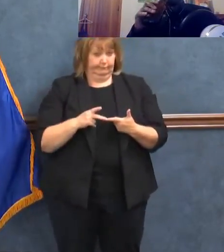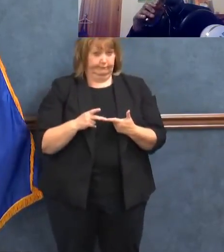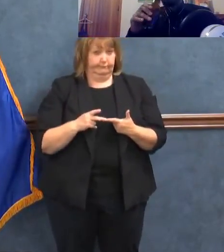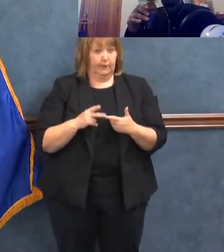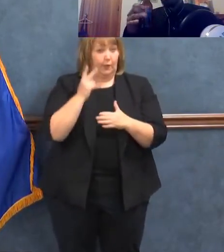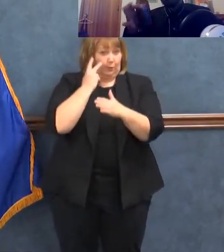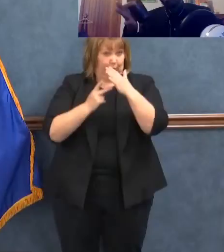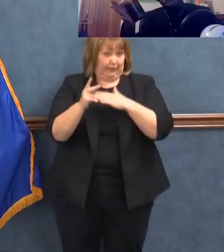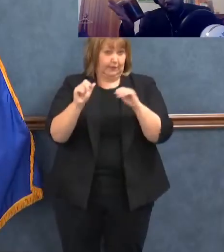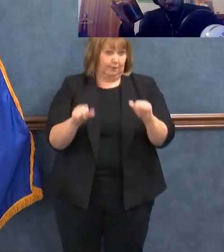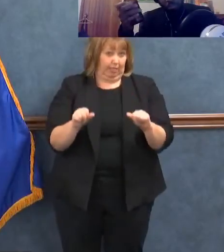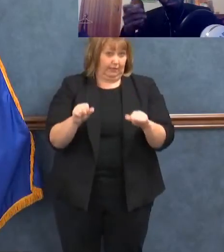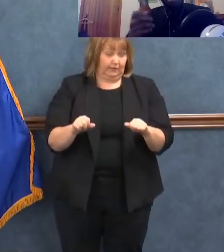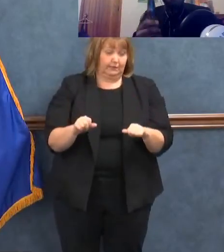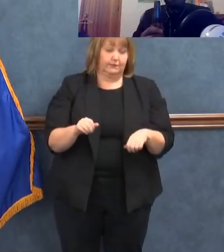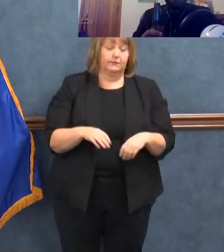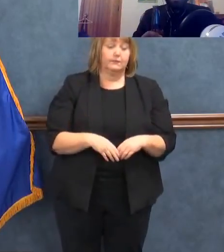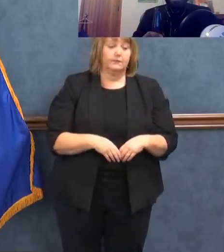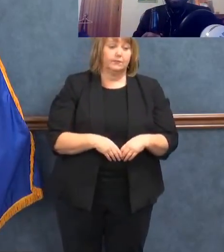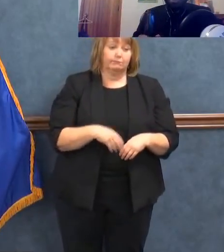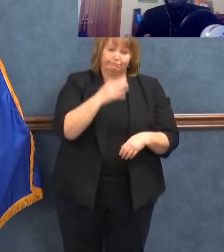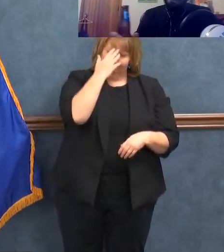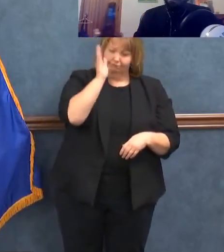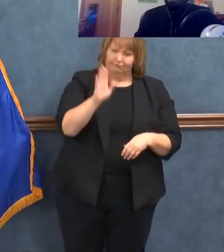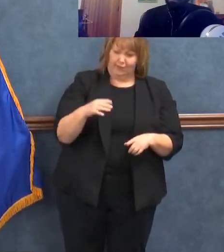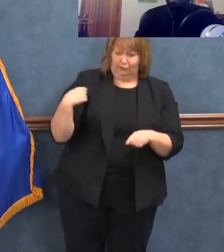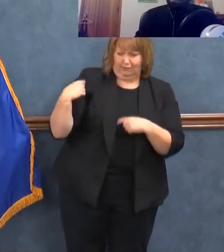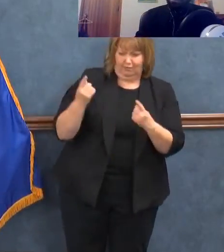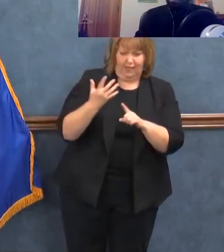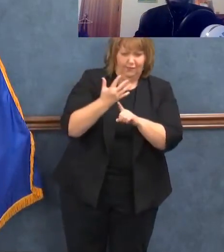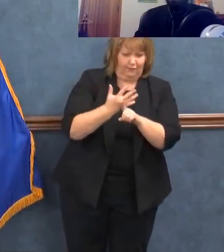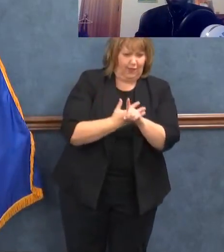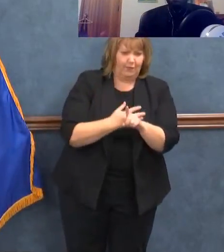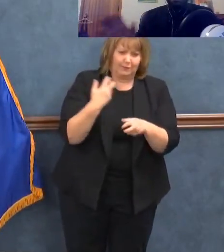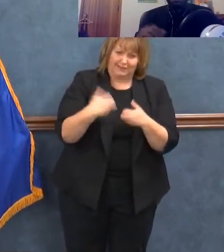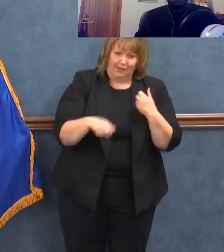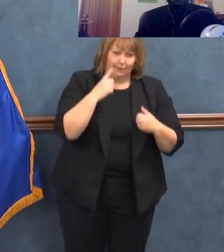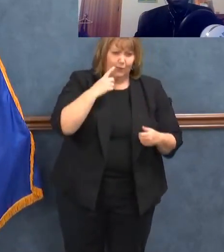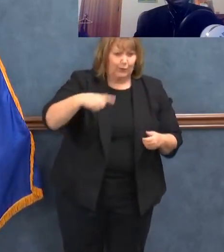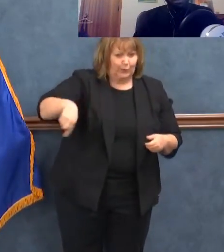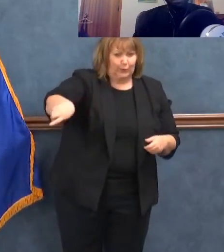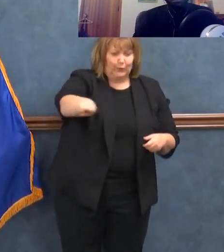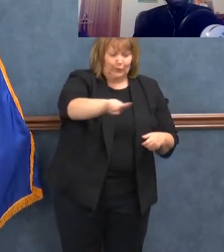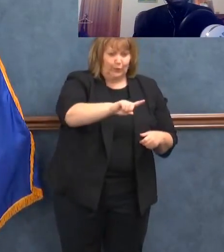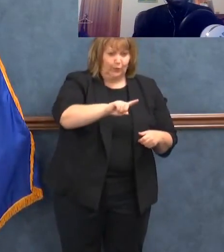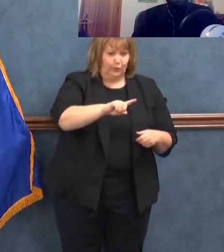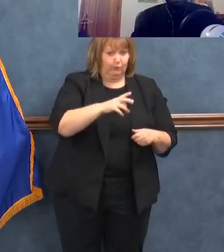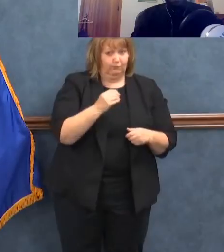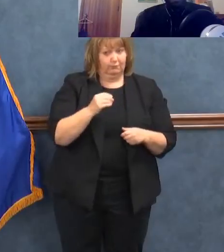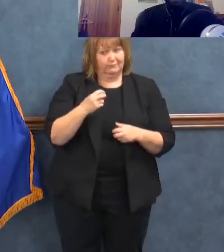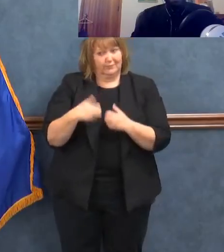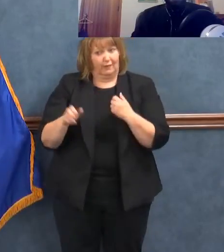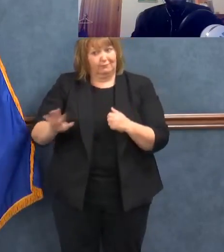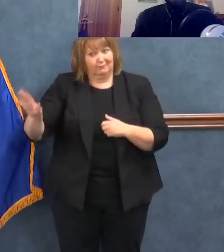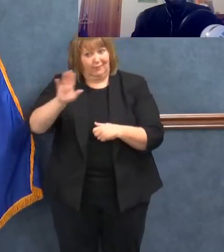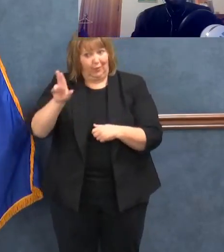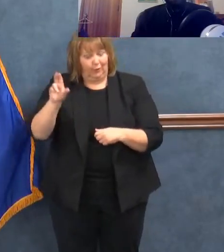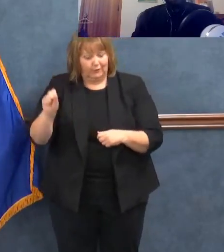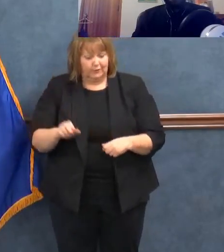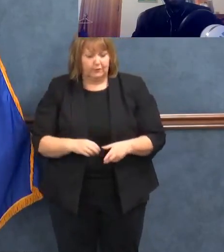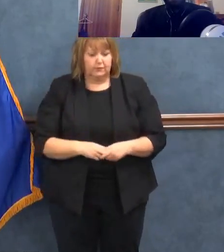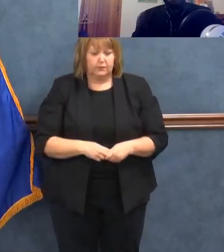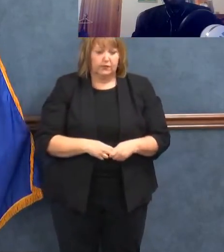the businesses and residents throughout our country. In Nevada, is no different. Through